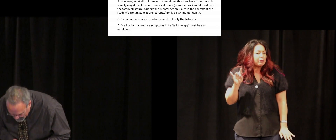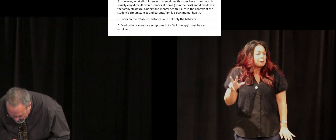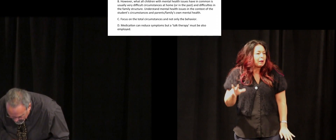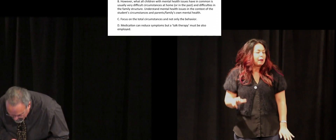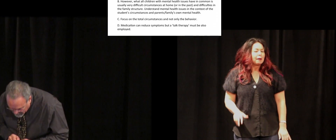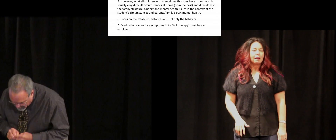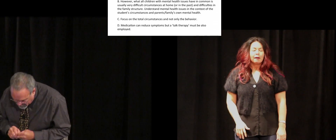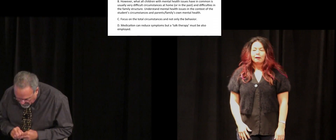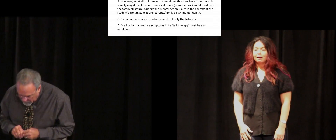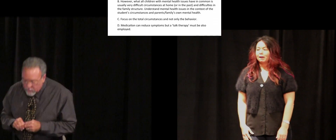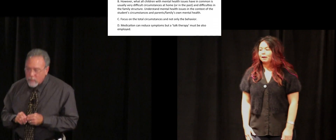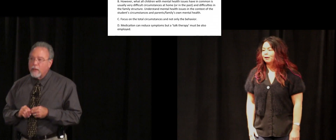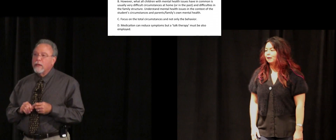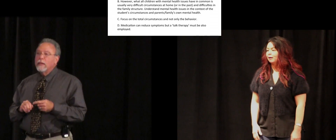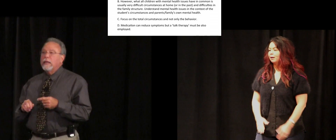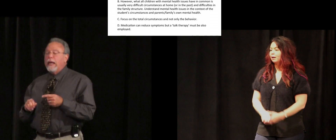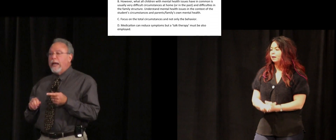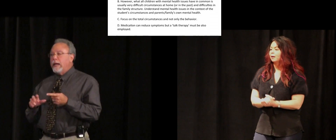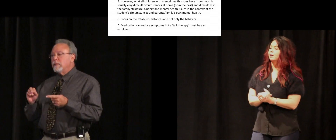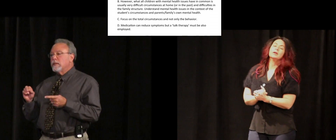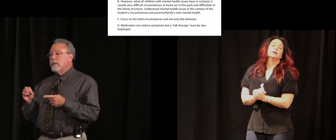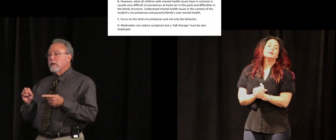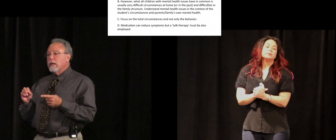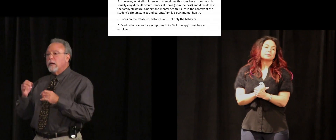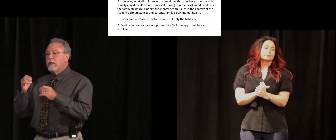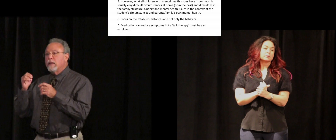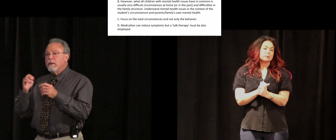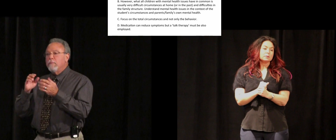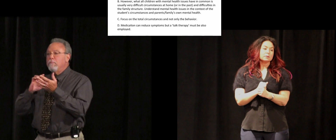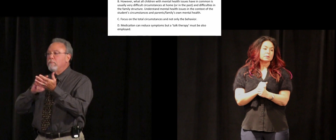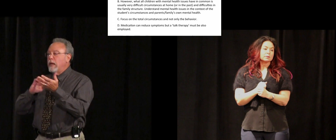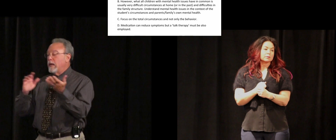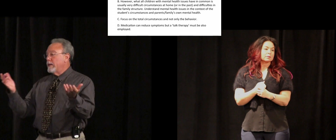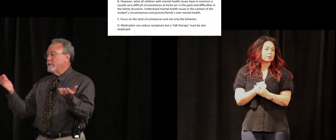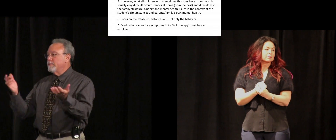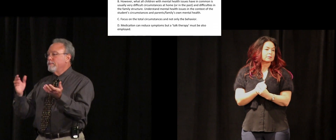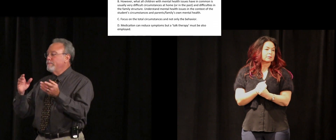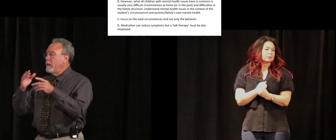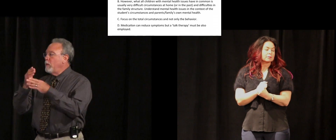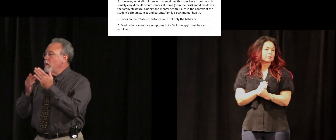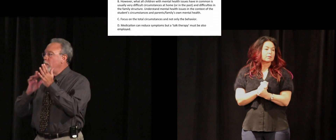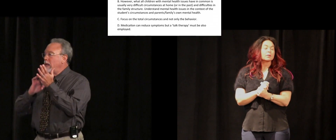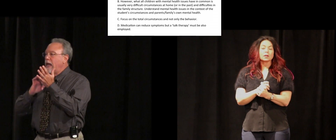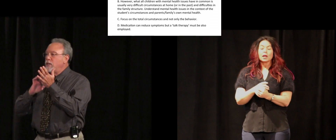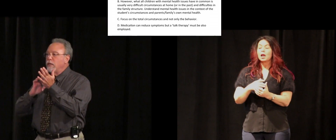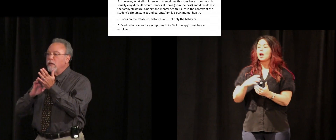Okay, so how do you learn this emotional regulation, tolerating it?